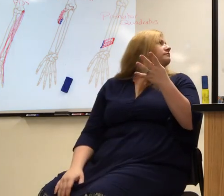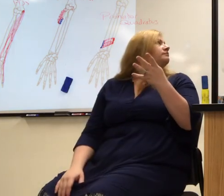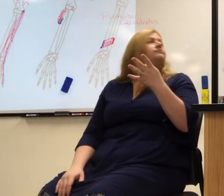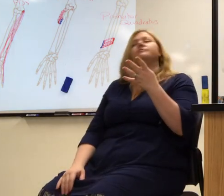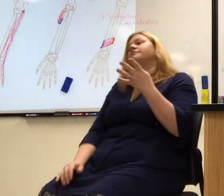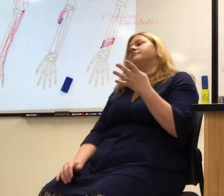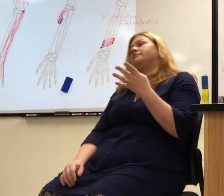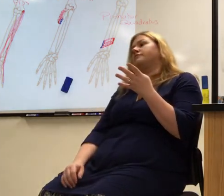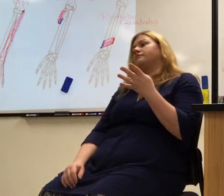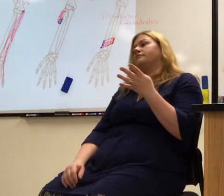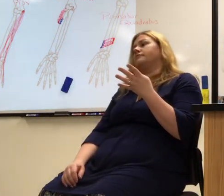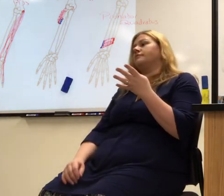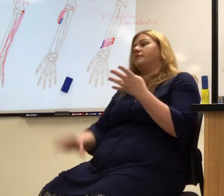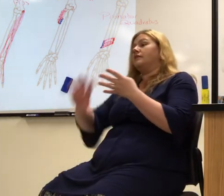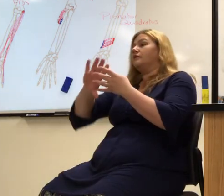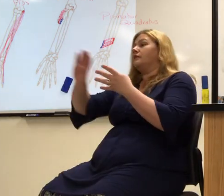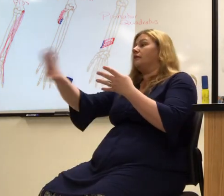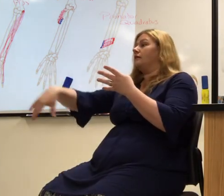First four superficial.